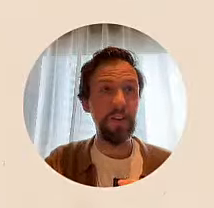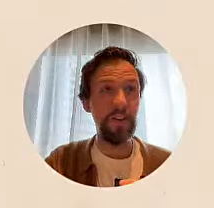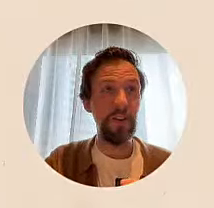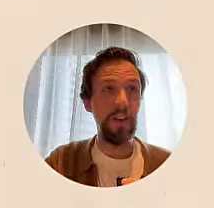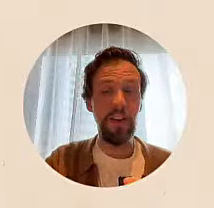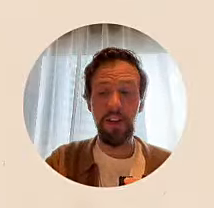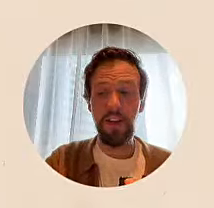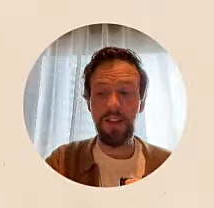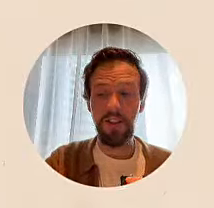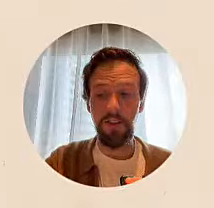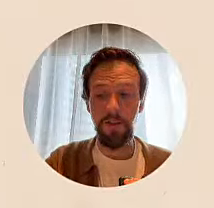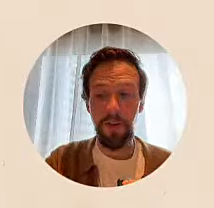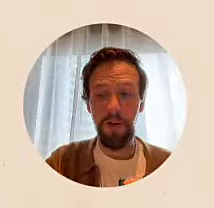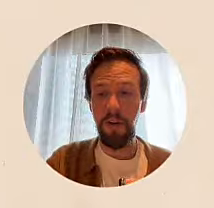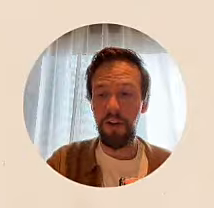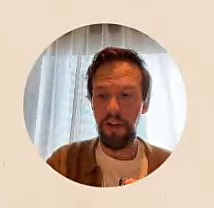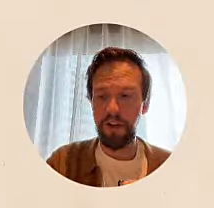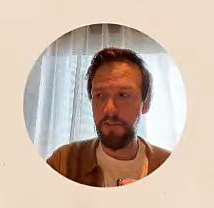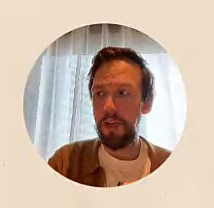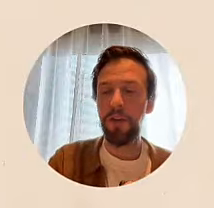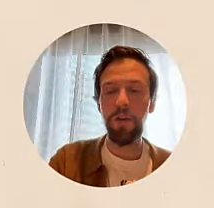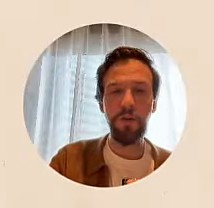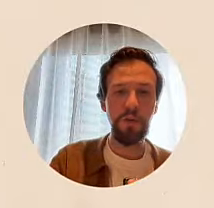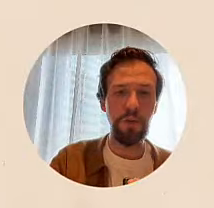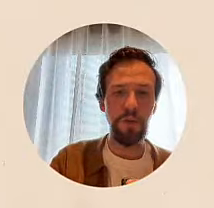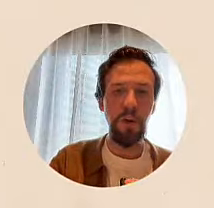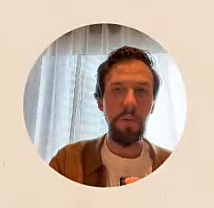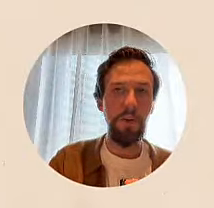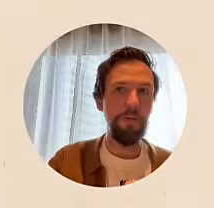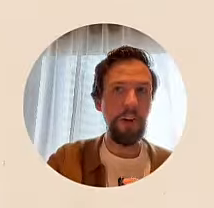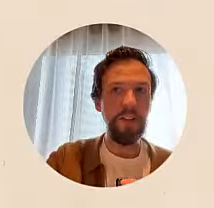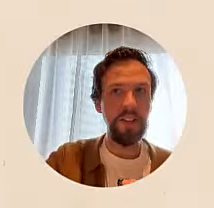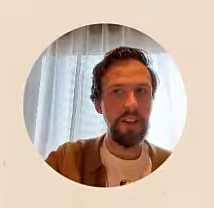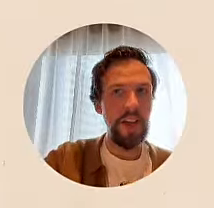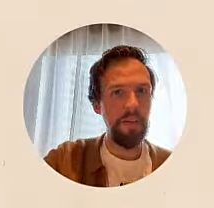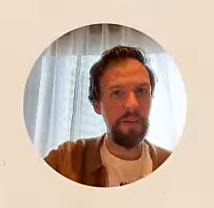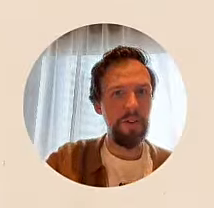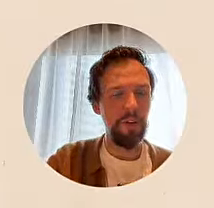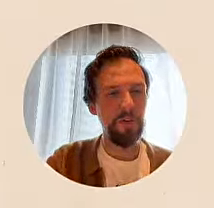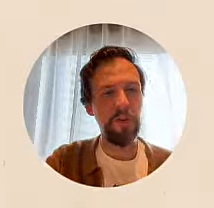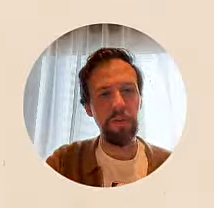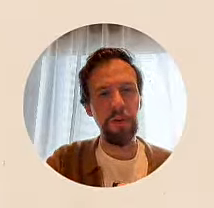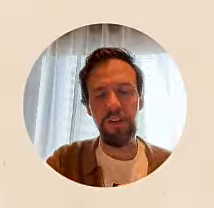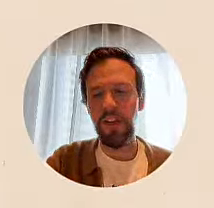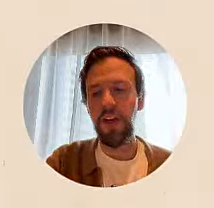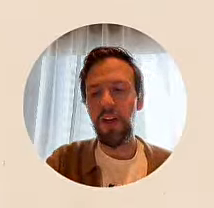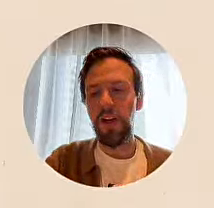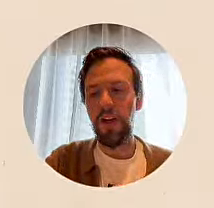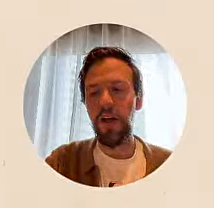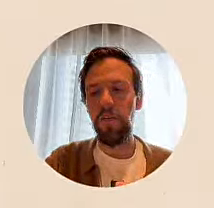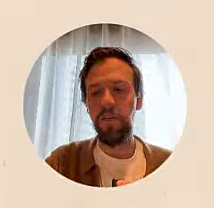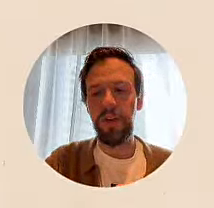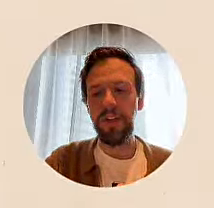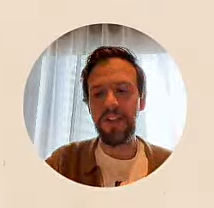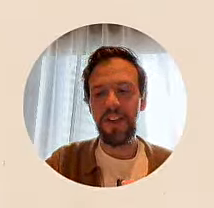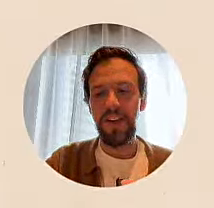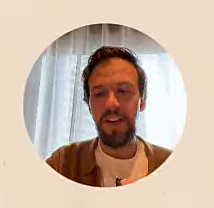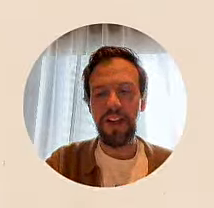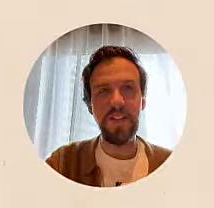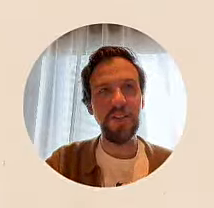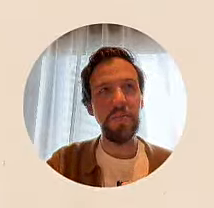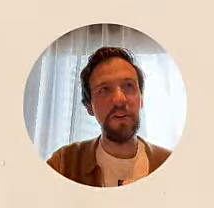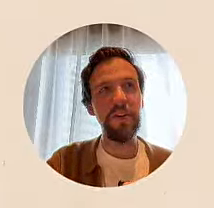but it's big news to my friends in the app developer community,